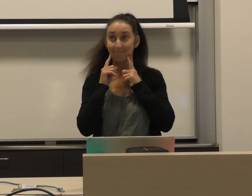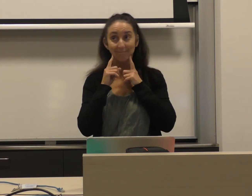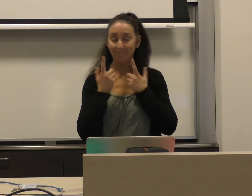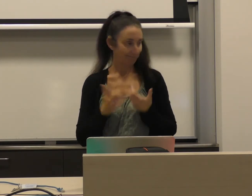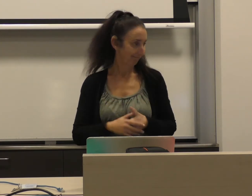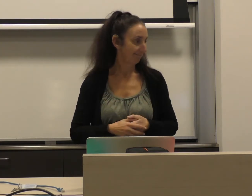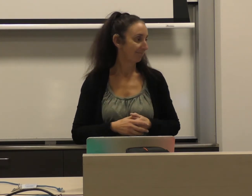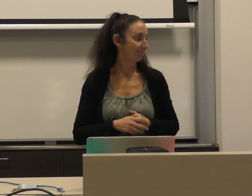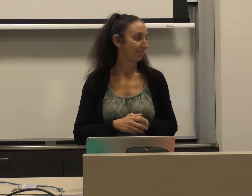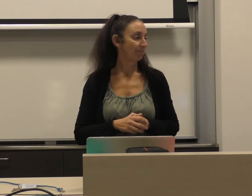Okay.